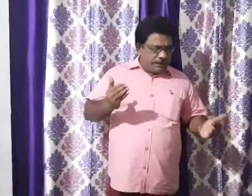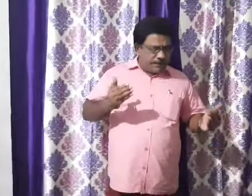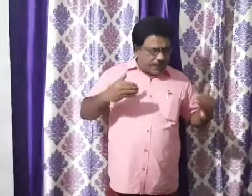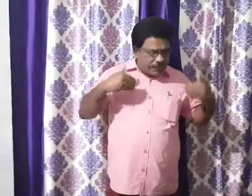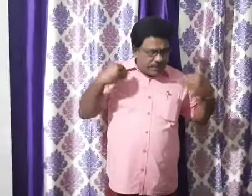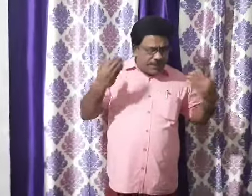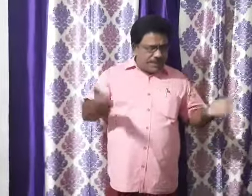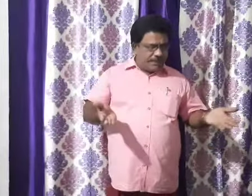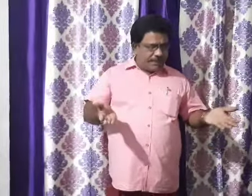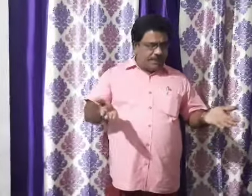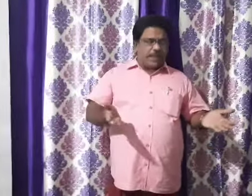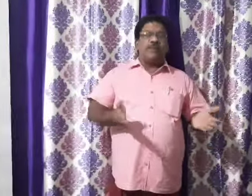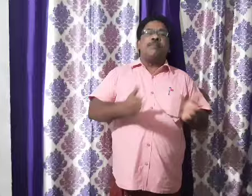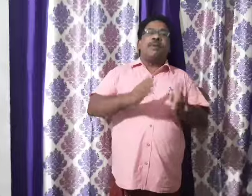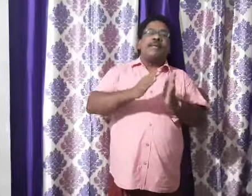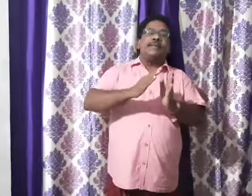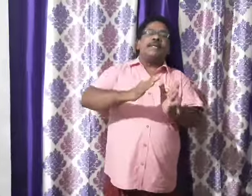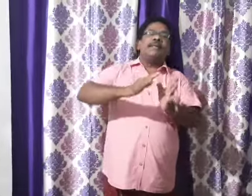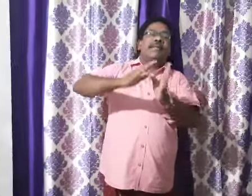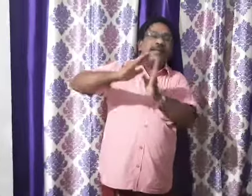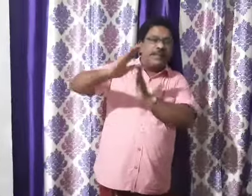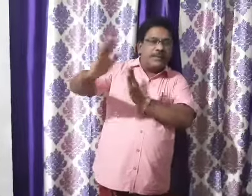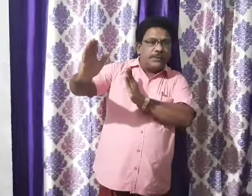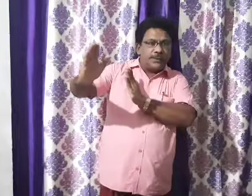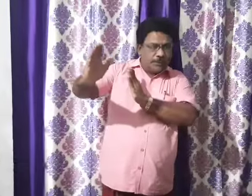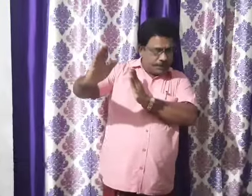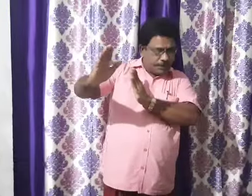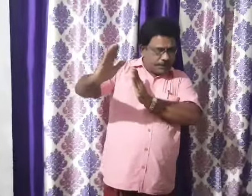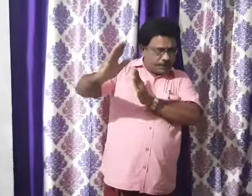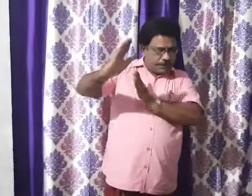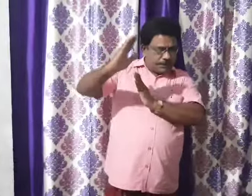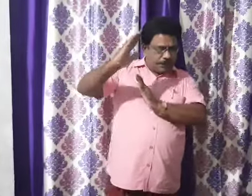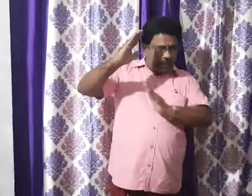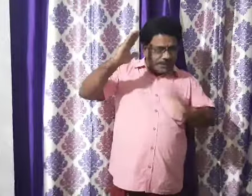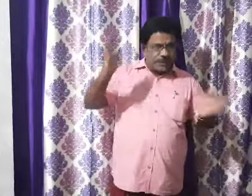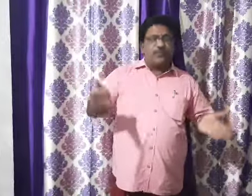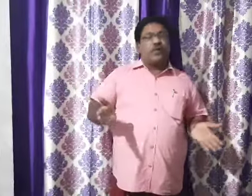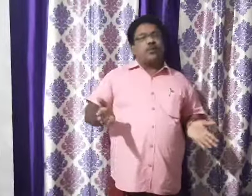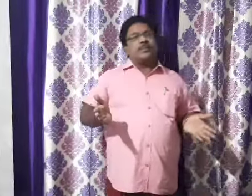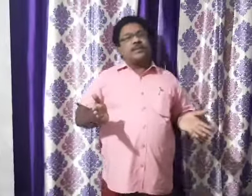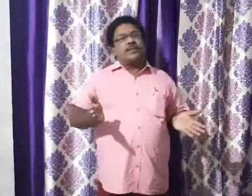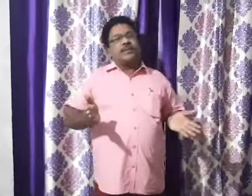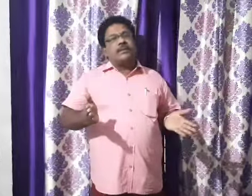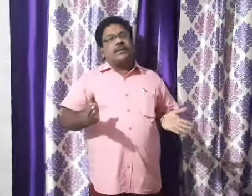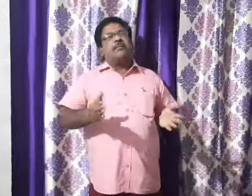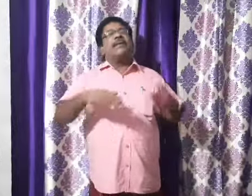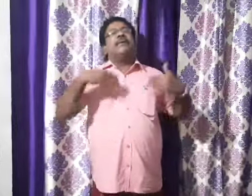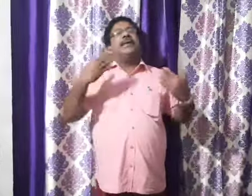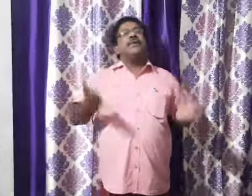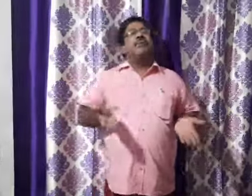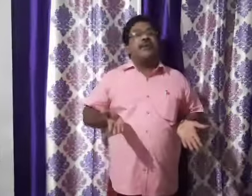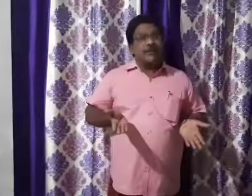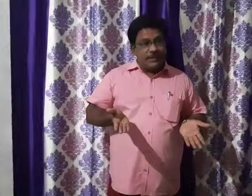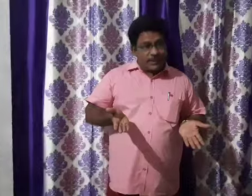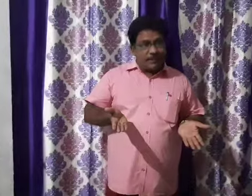the activities in which natural products are changed into other forms by the way of manufacturing.